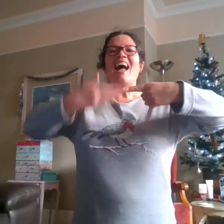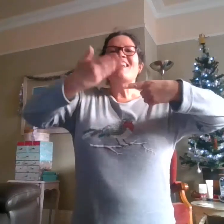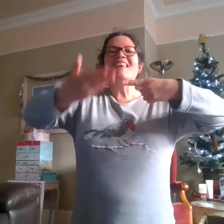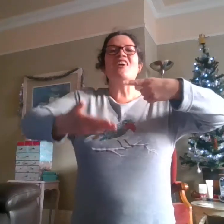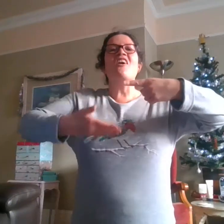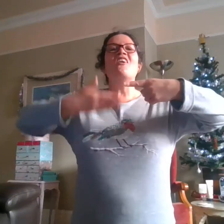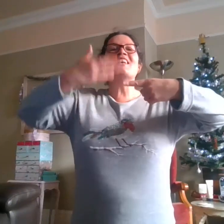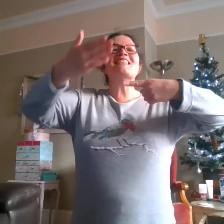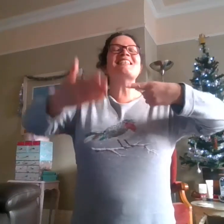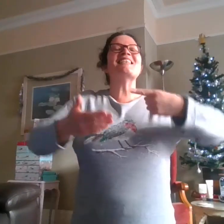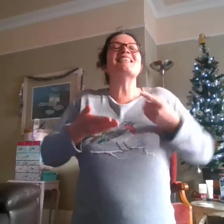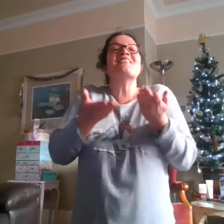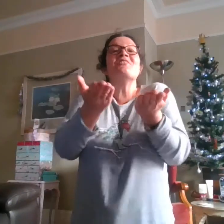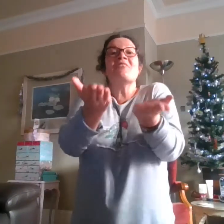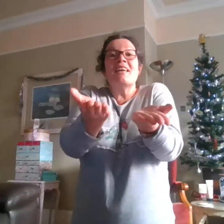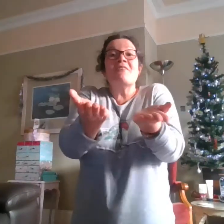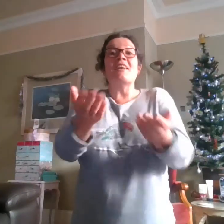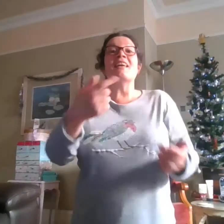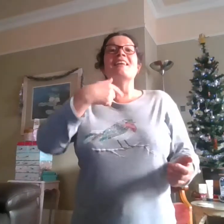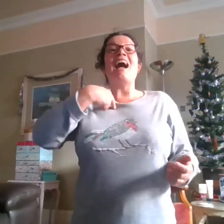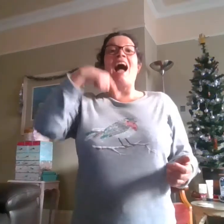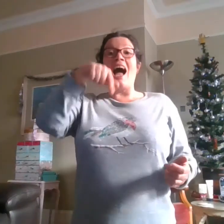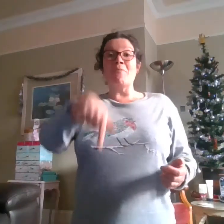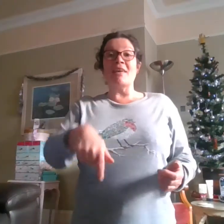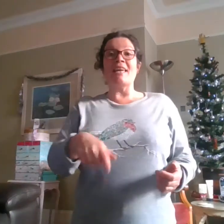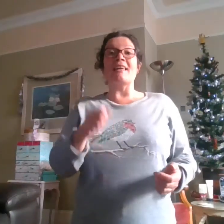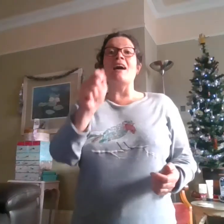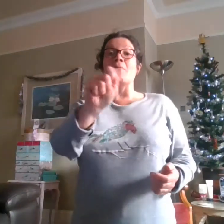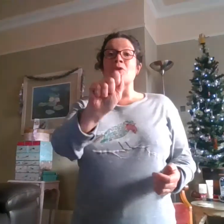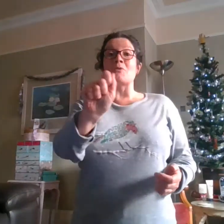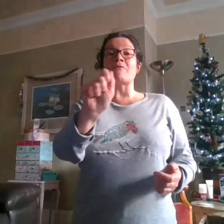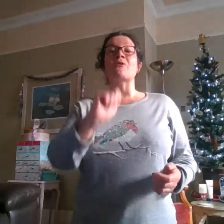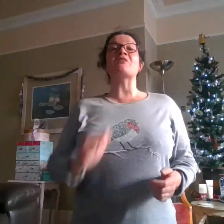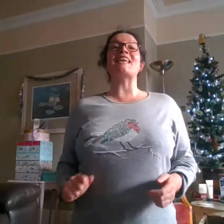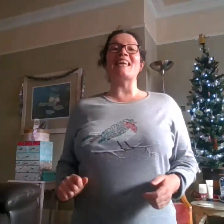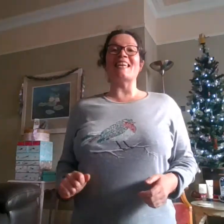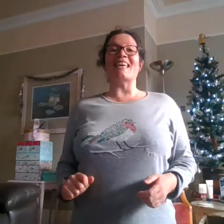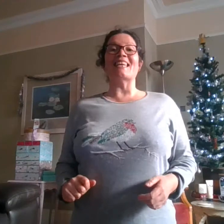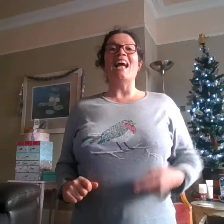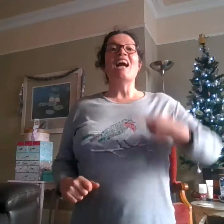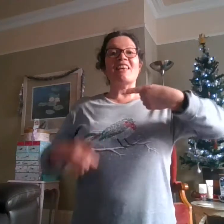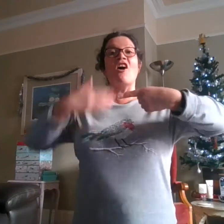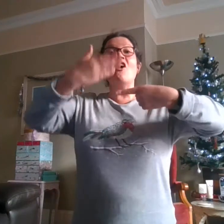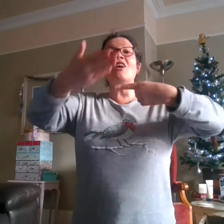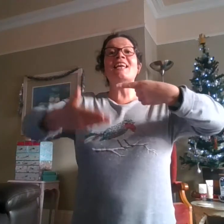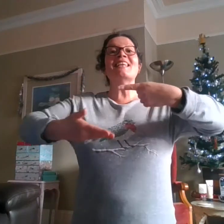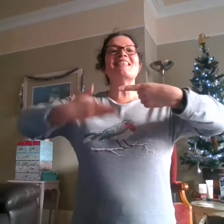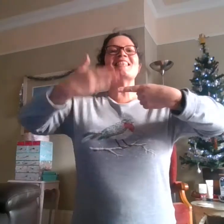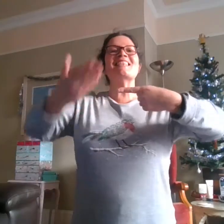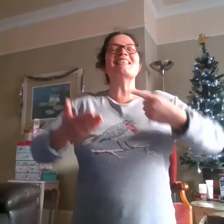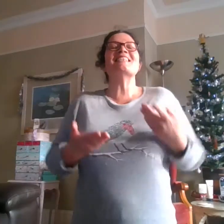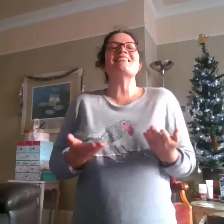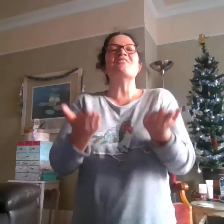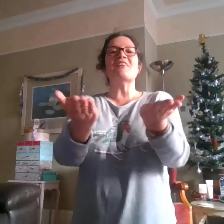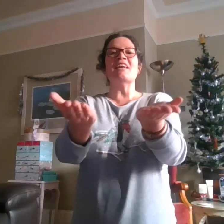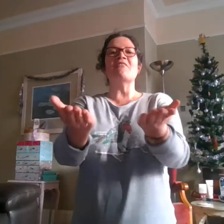They call it the season of giving, I'm here, I'm yours for the taking. They call it the season of